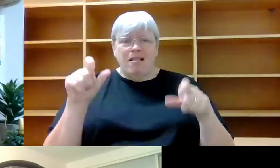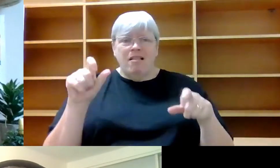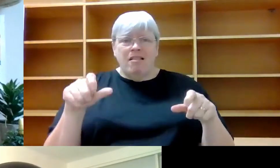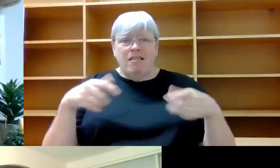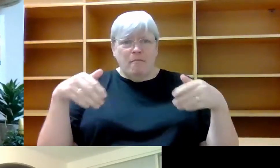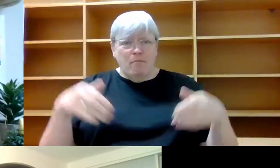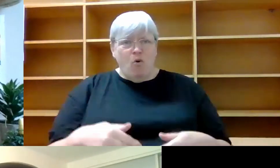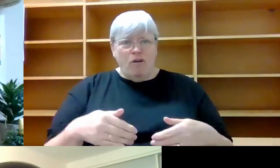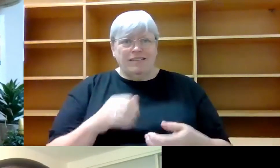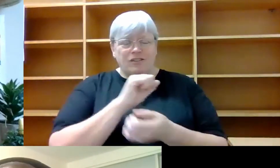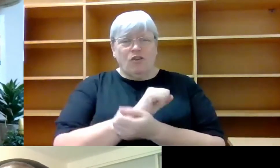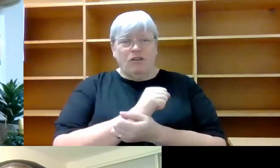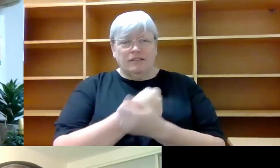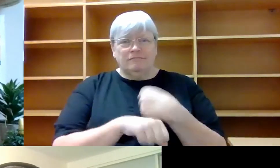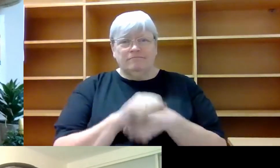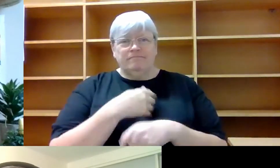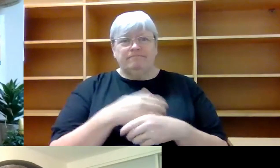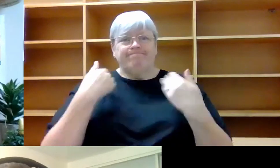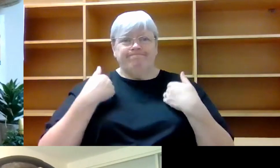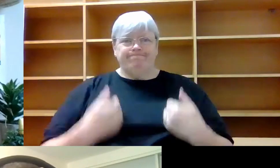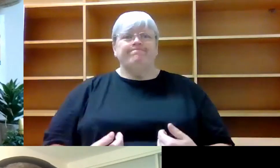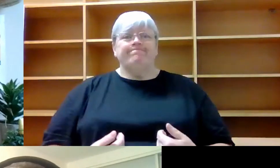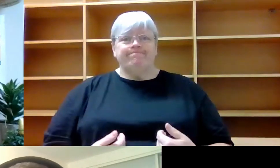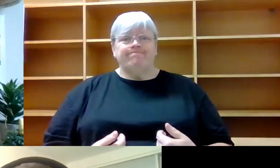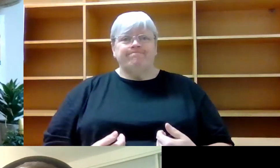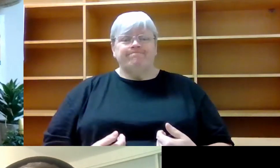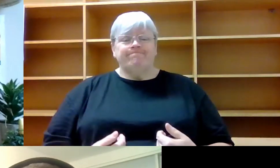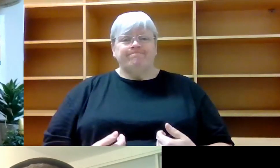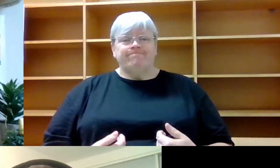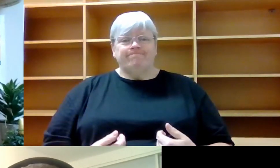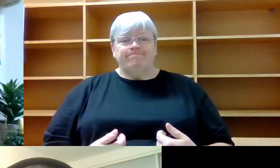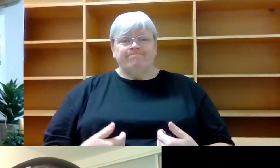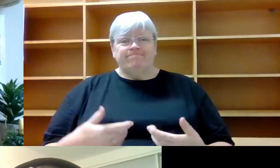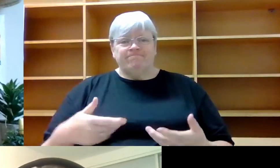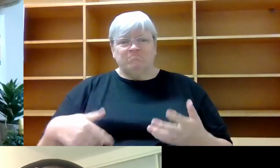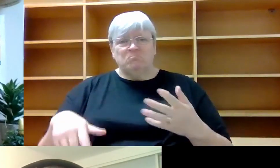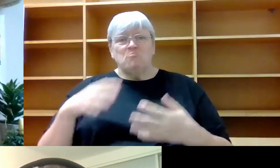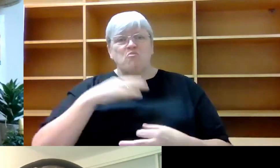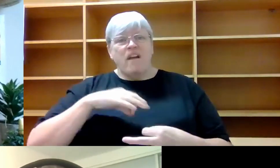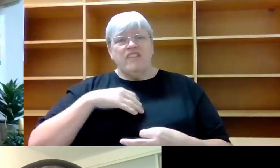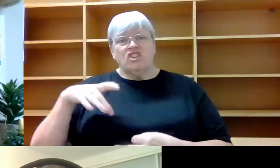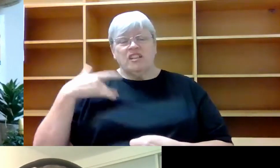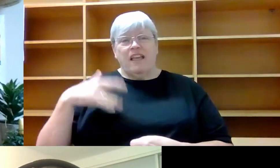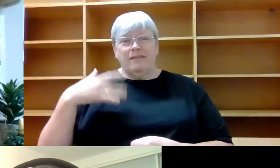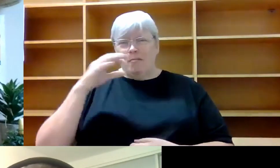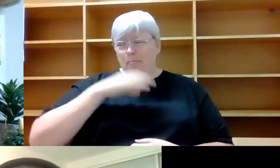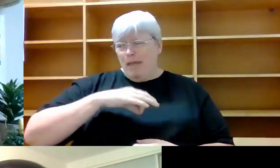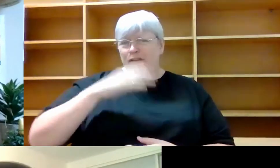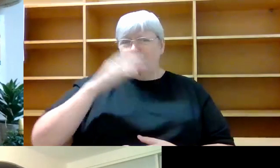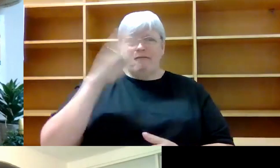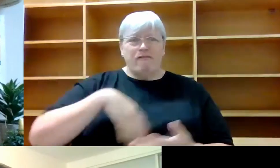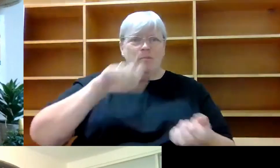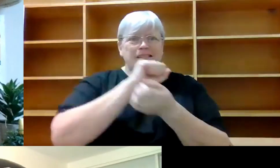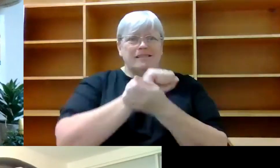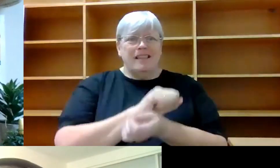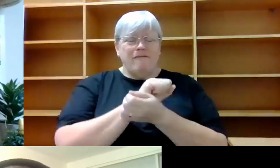probably aristocracy and so on, you know, those who live privileged lives, they did benefit from slavery, just like we did further down